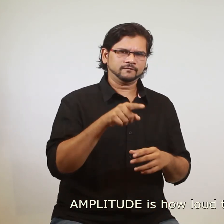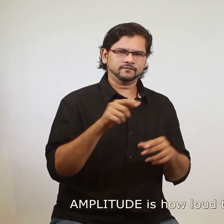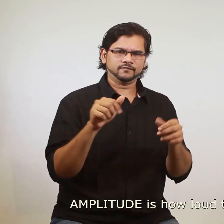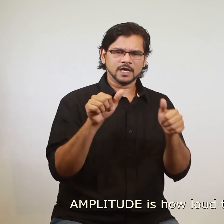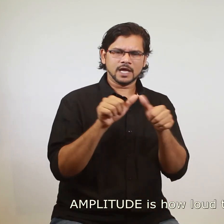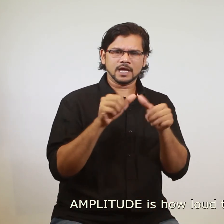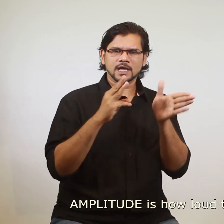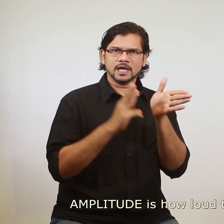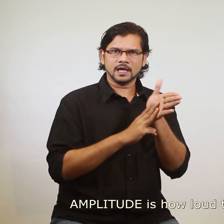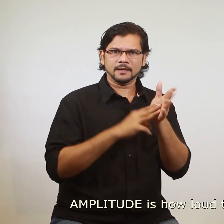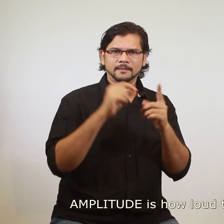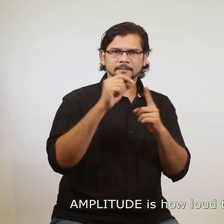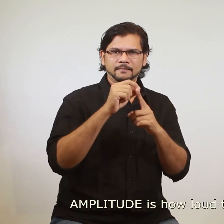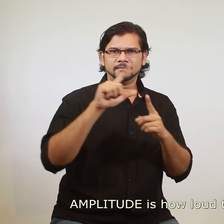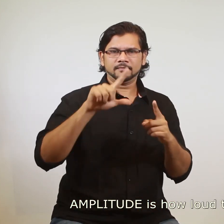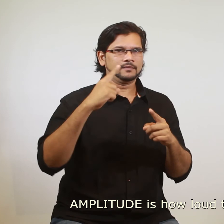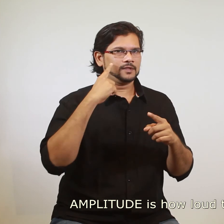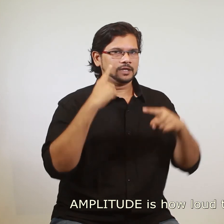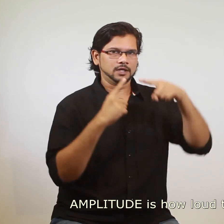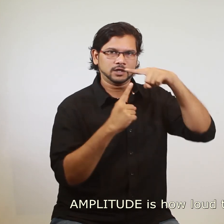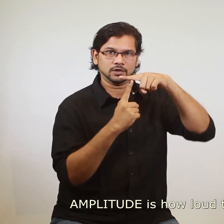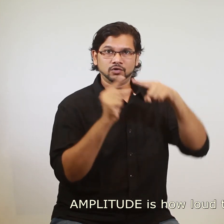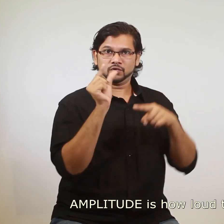Amplitude is how loud the sound is.